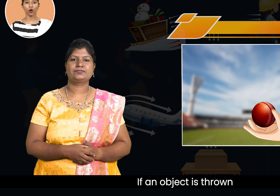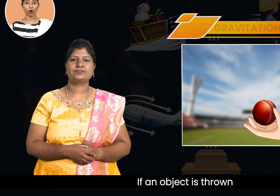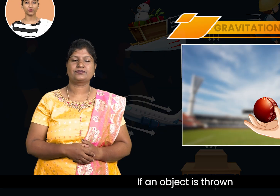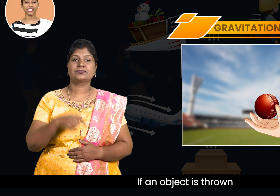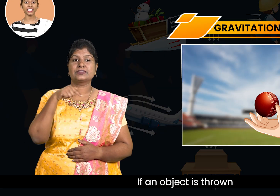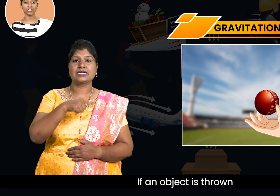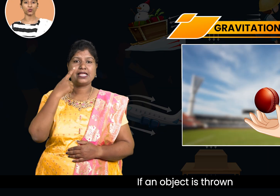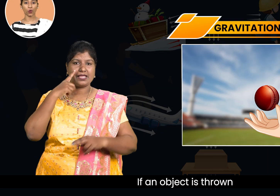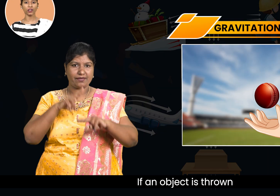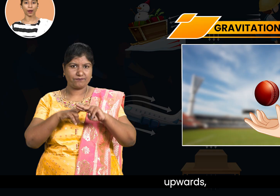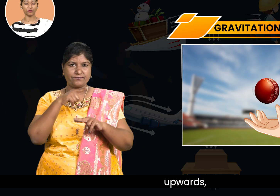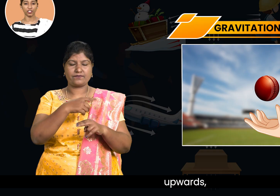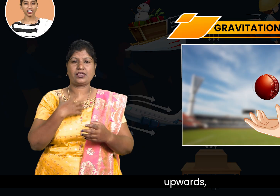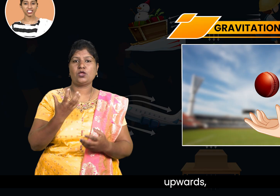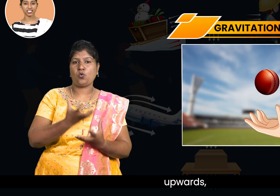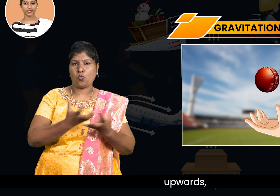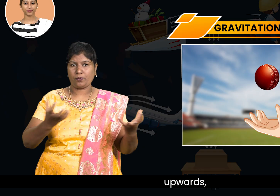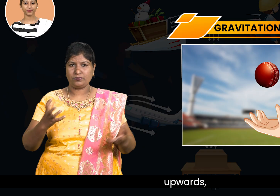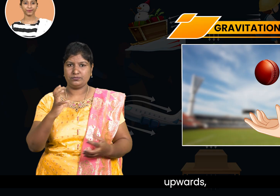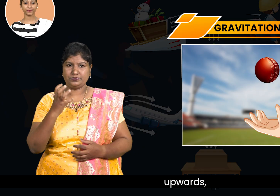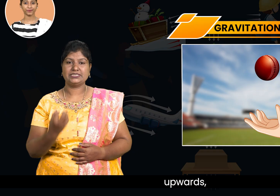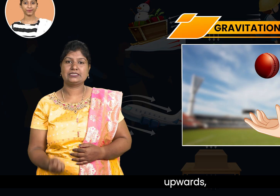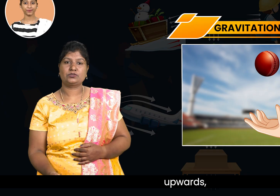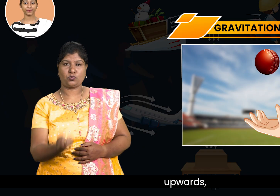If an object is thrown upwards,